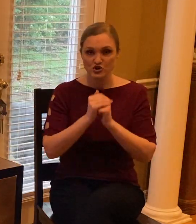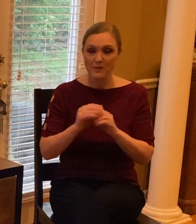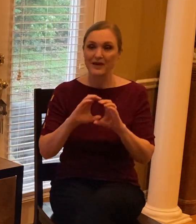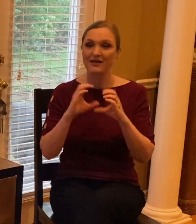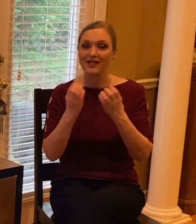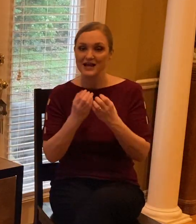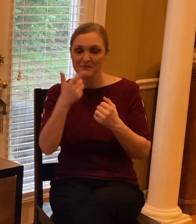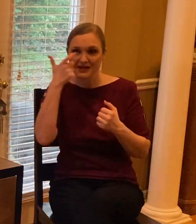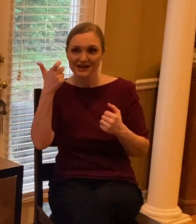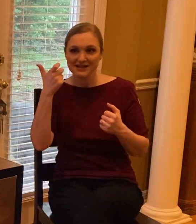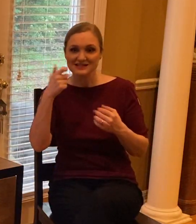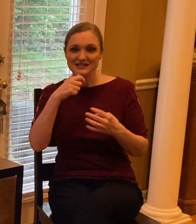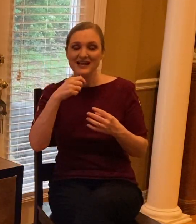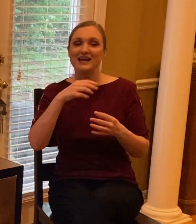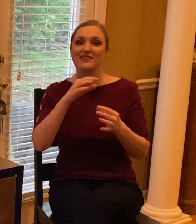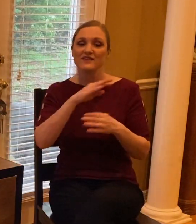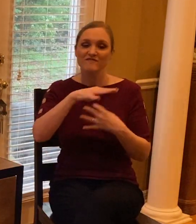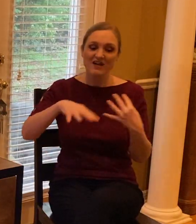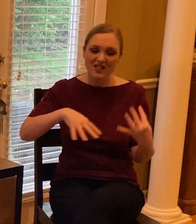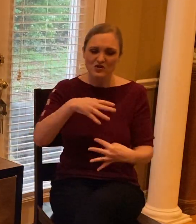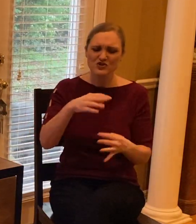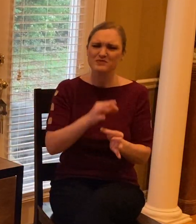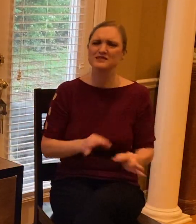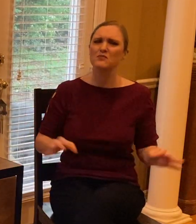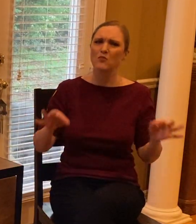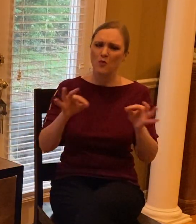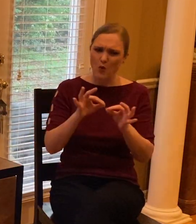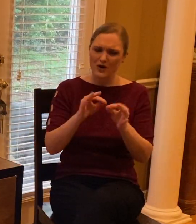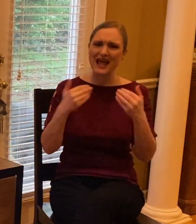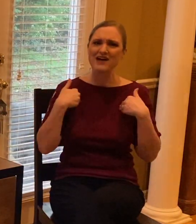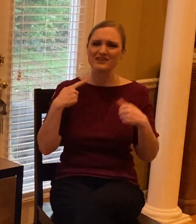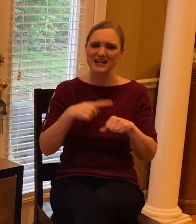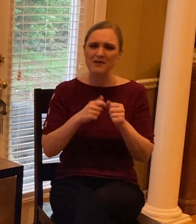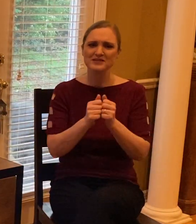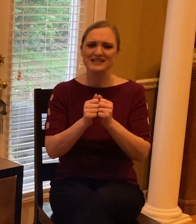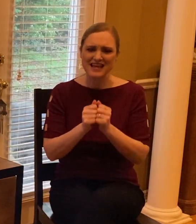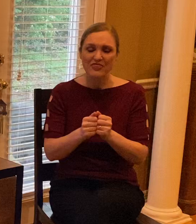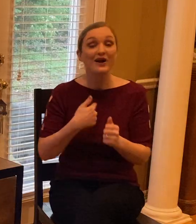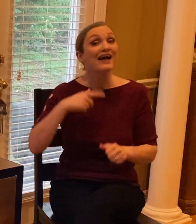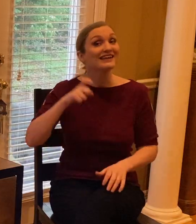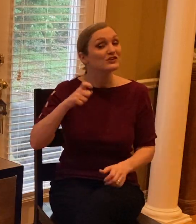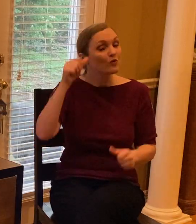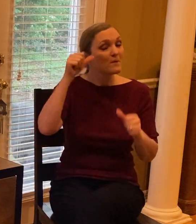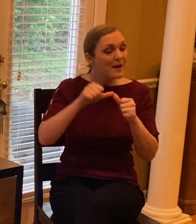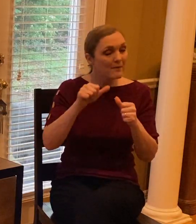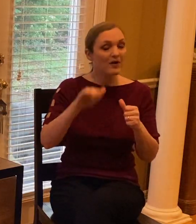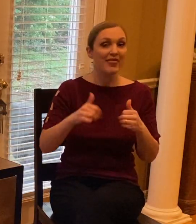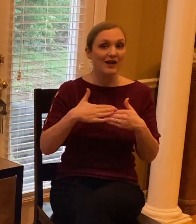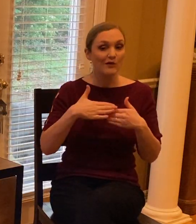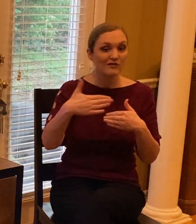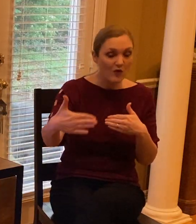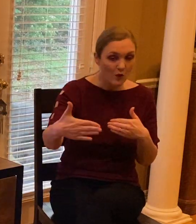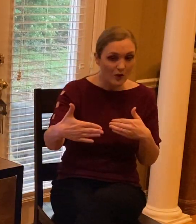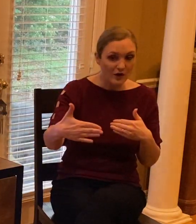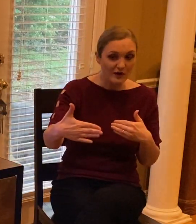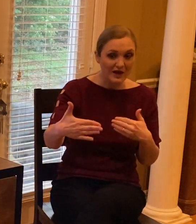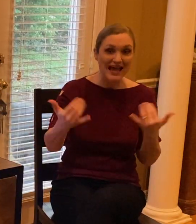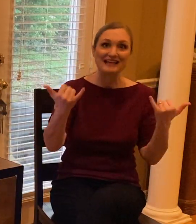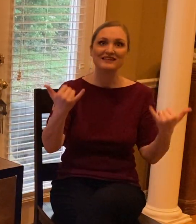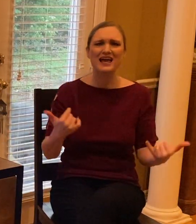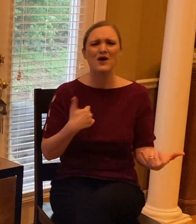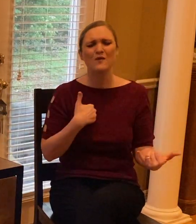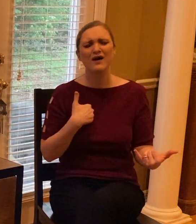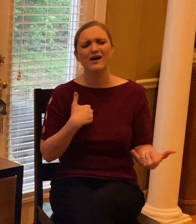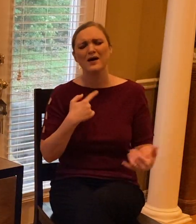time, because it's so vital that we spend time together. And I need to remember that going forward, as now I am